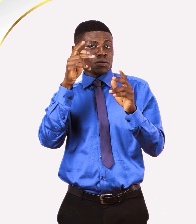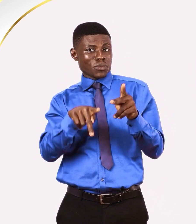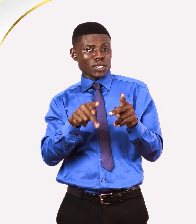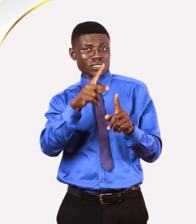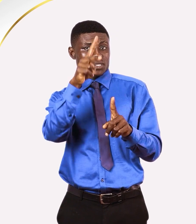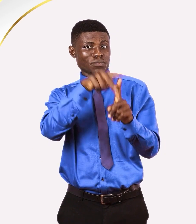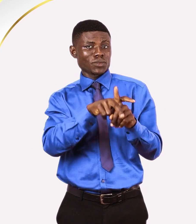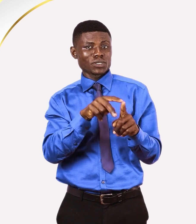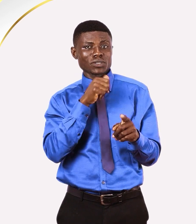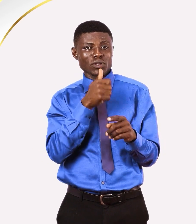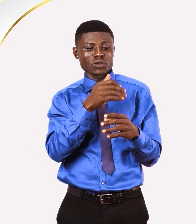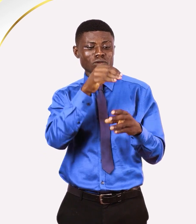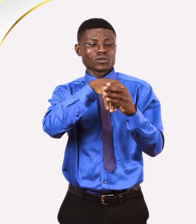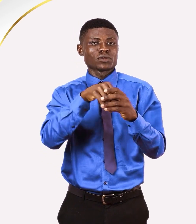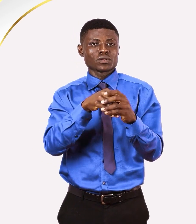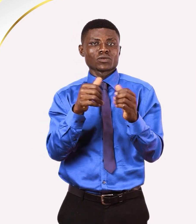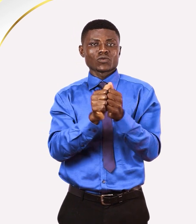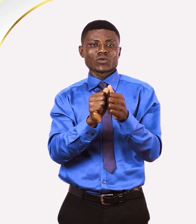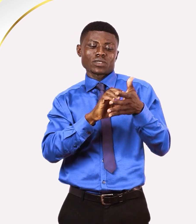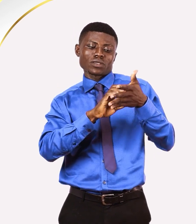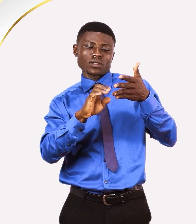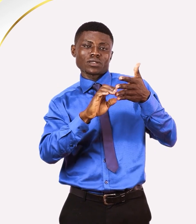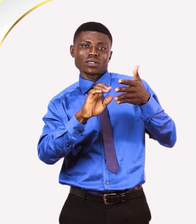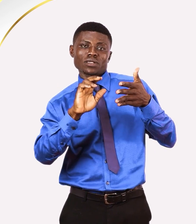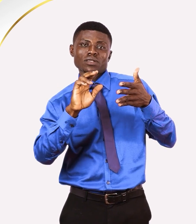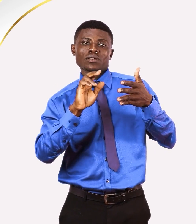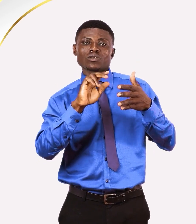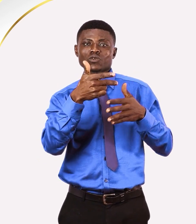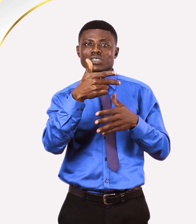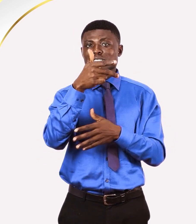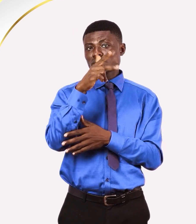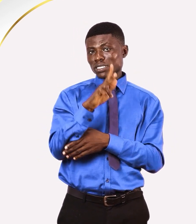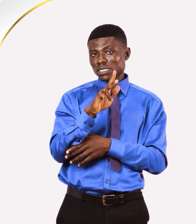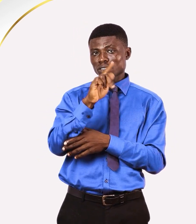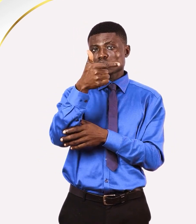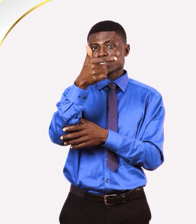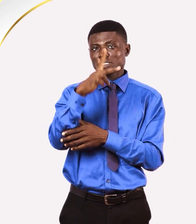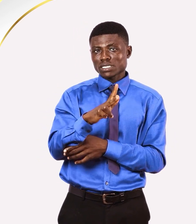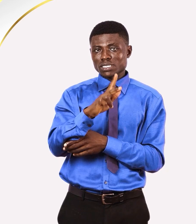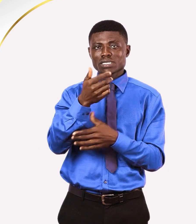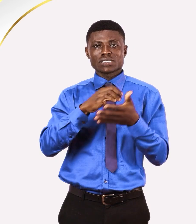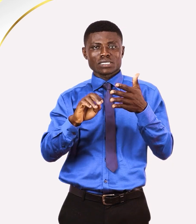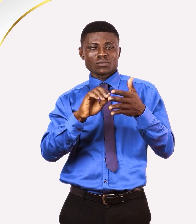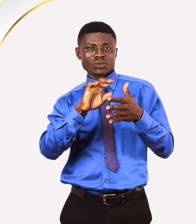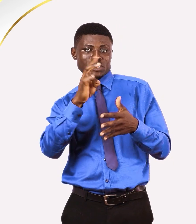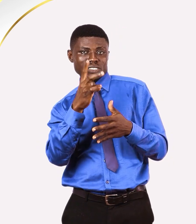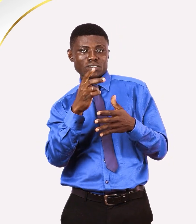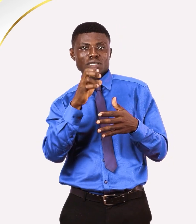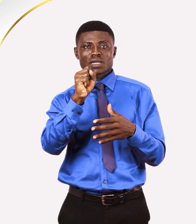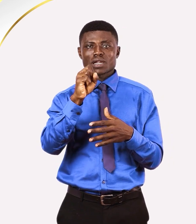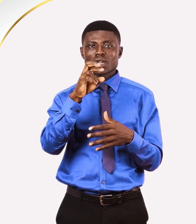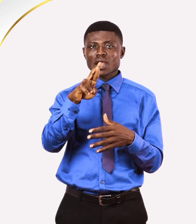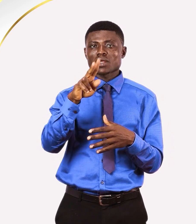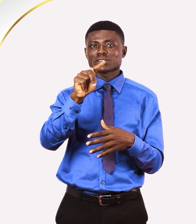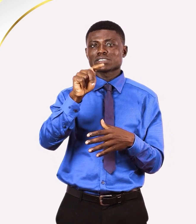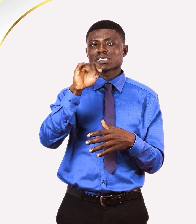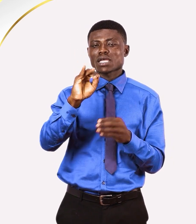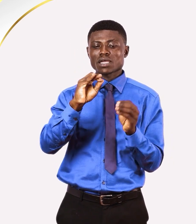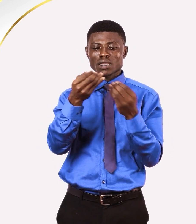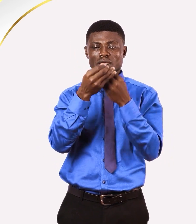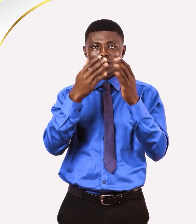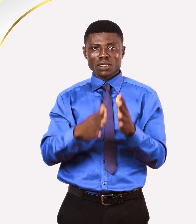the application does not fall within the ambit of Section 23, subsection 7, the